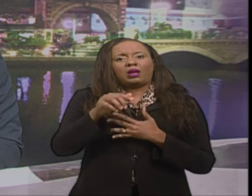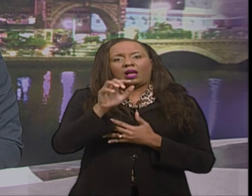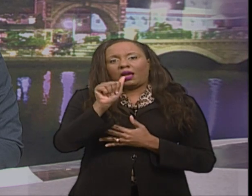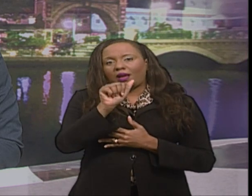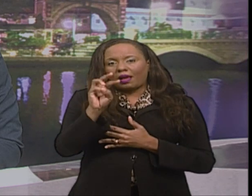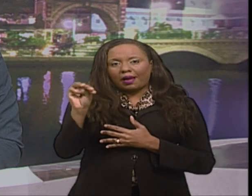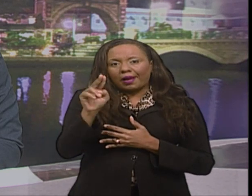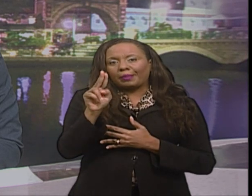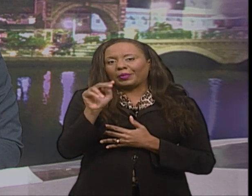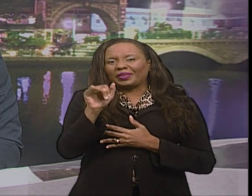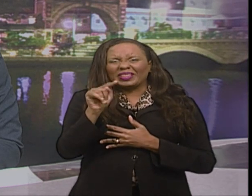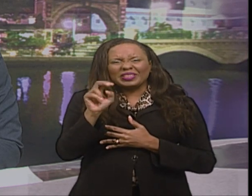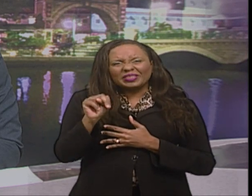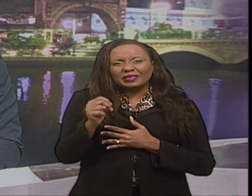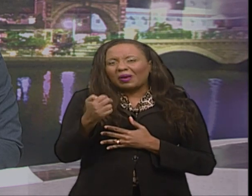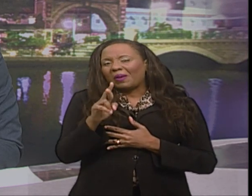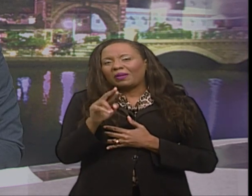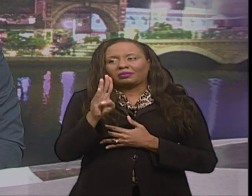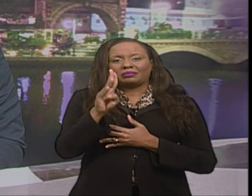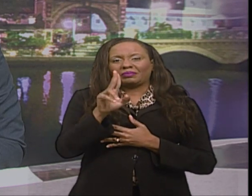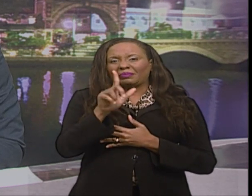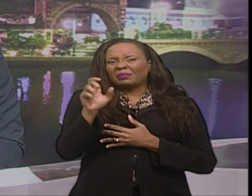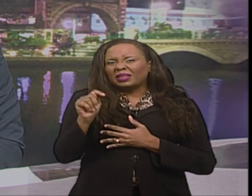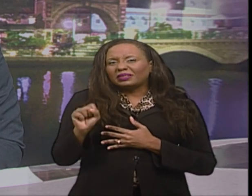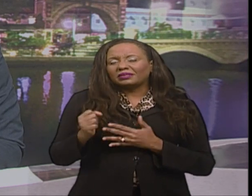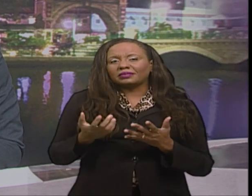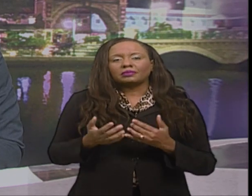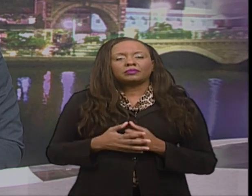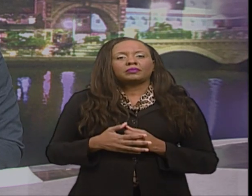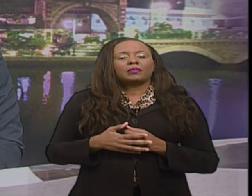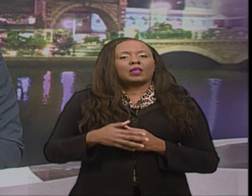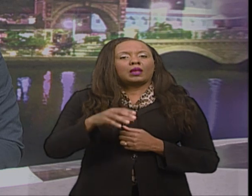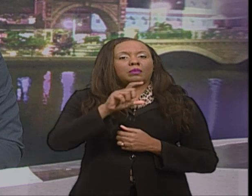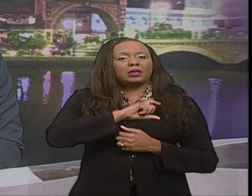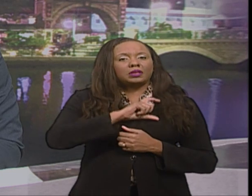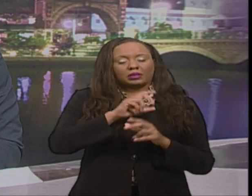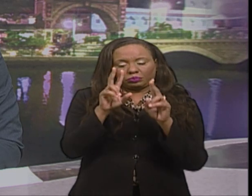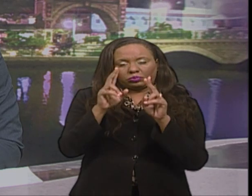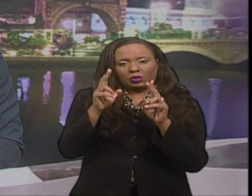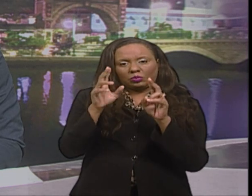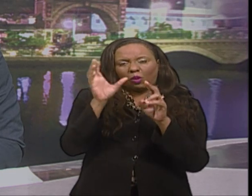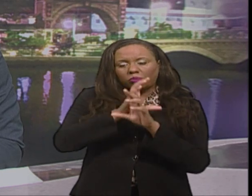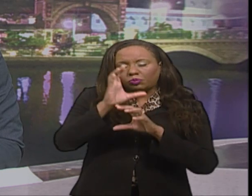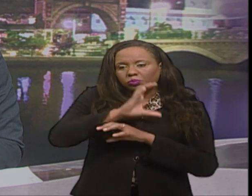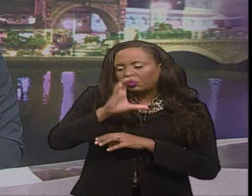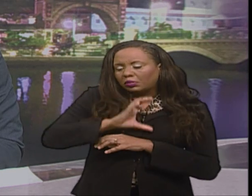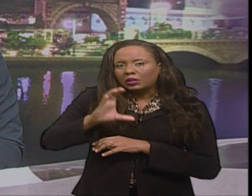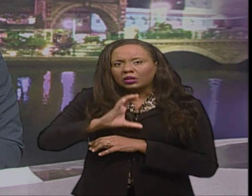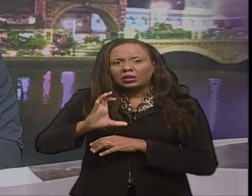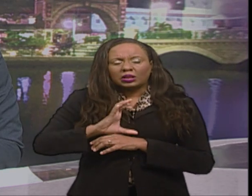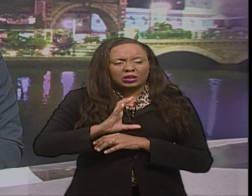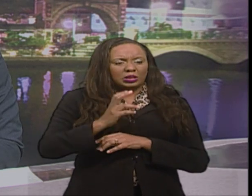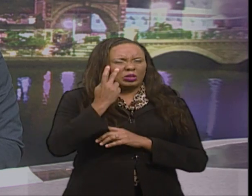on Sunday whilst at Academic Sports Bar, Regent Hill. Reports are that police, while conducting a search warrant, observed Greenidge